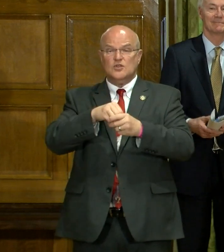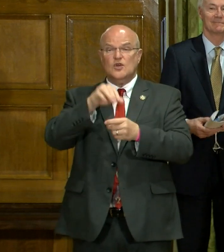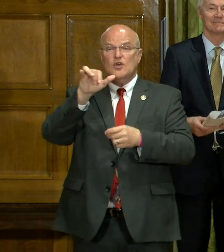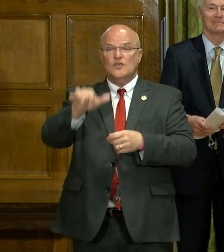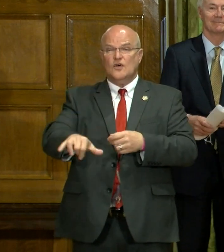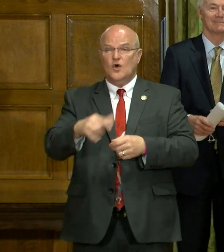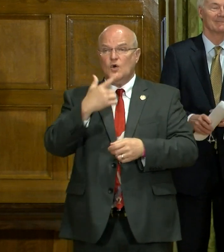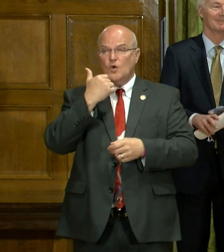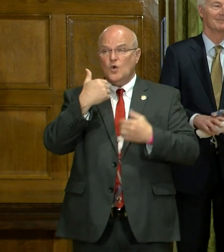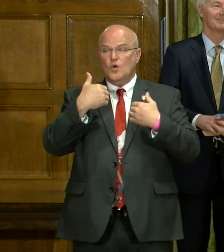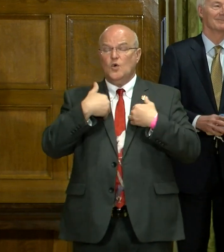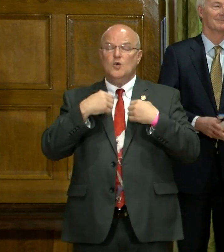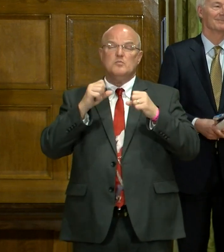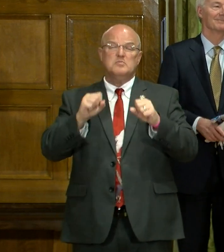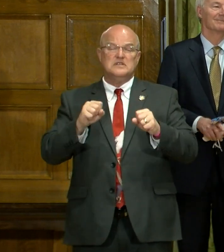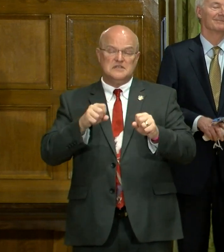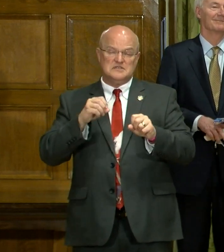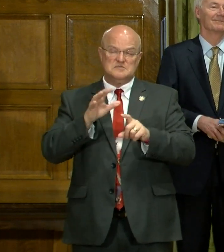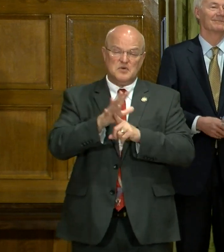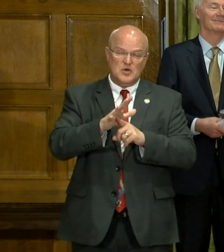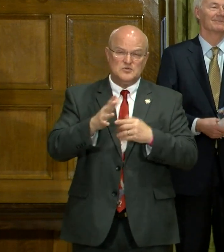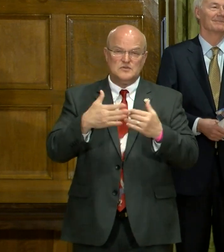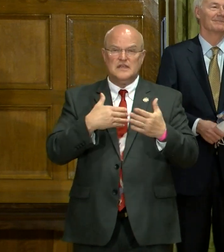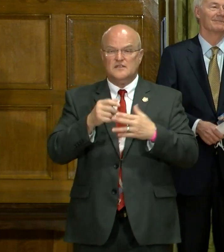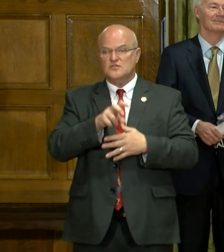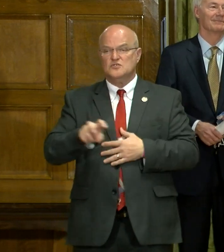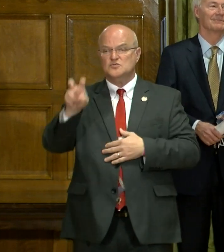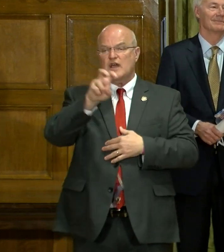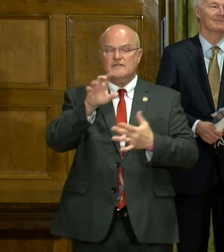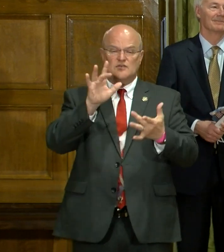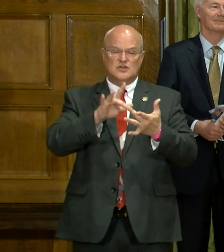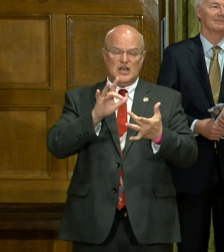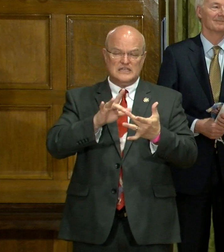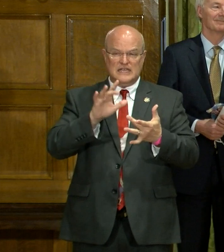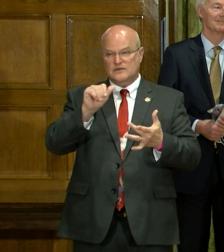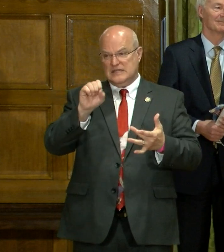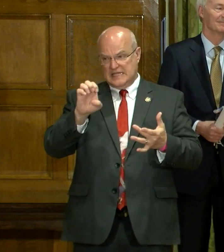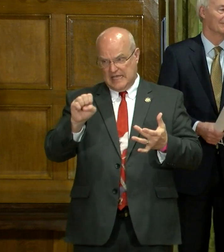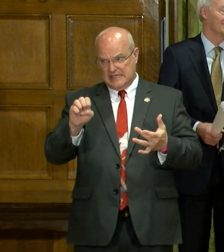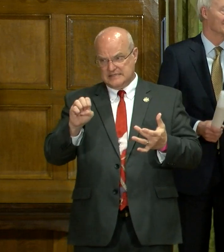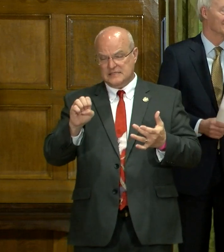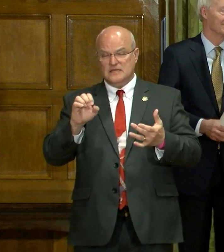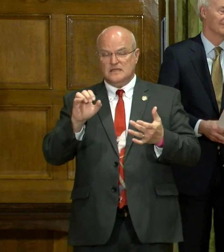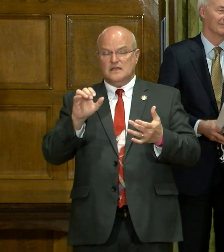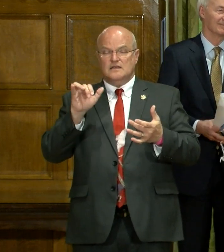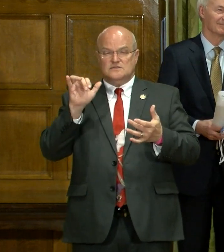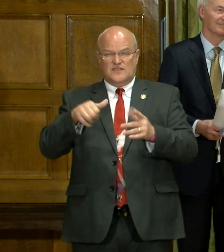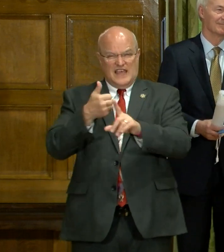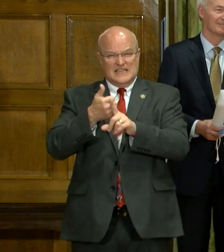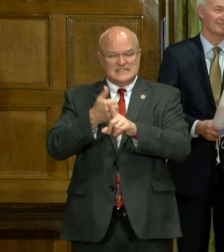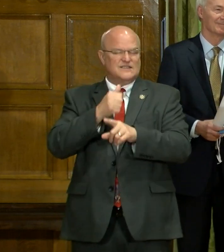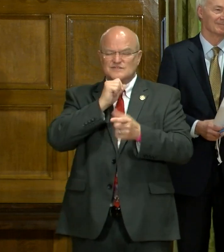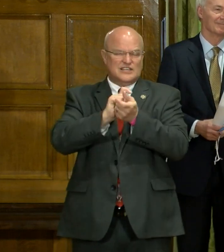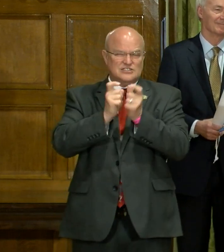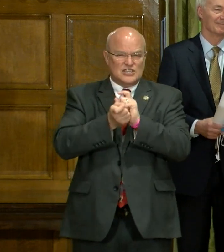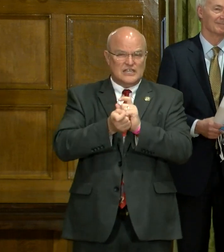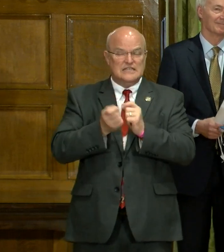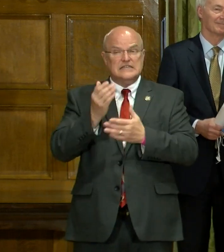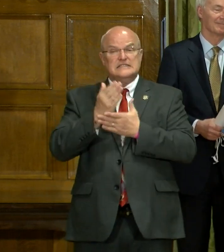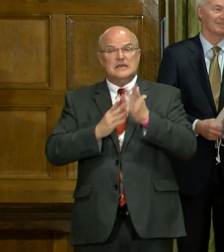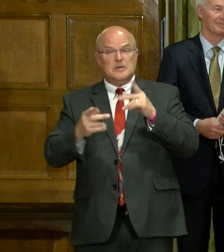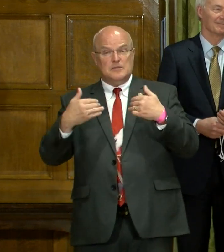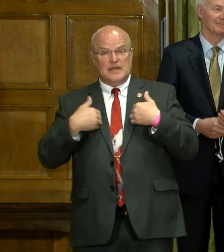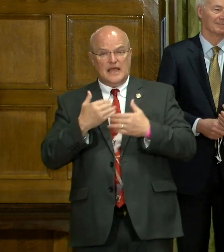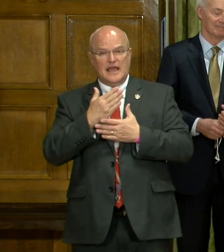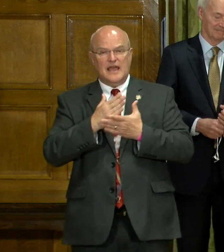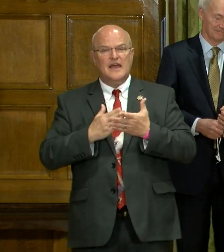those who have had potential exposure either through travel or through contact with a case. So that itself wouldn't change. Now, some people